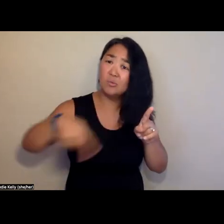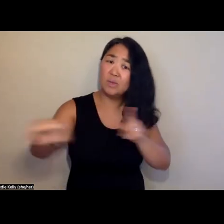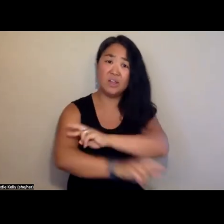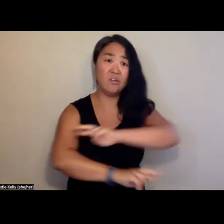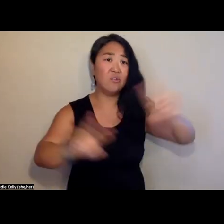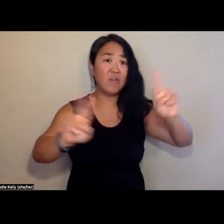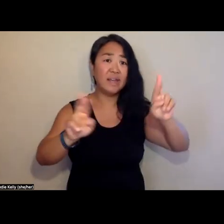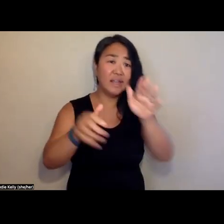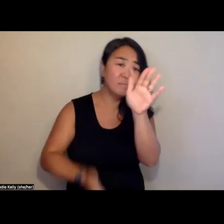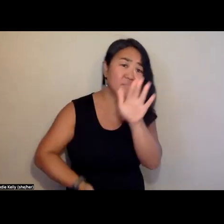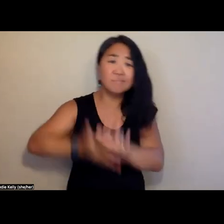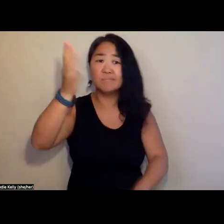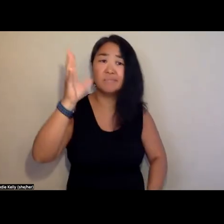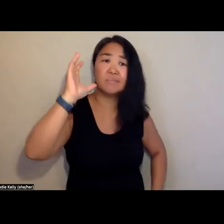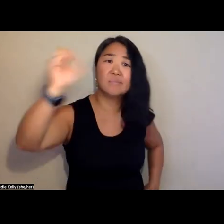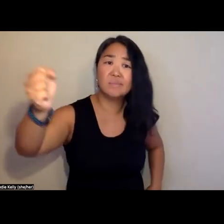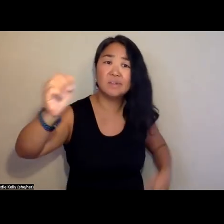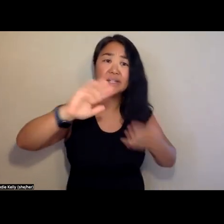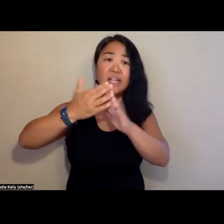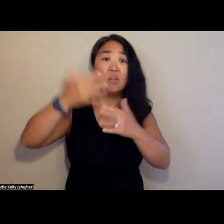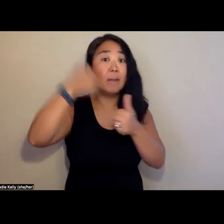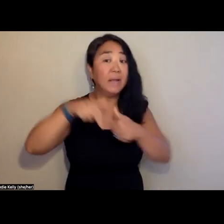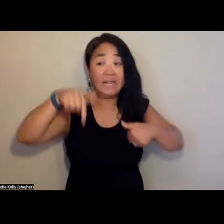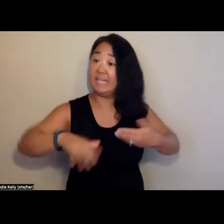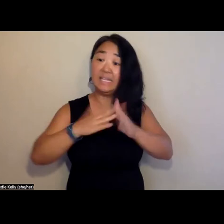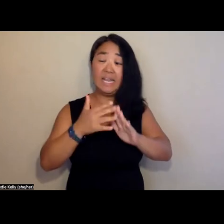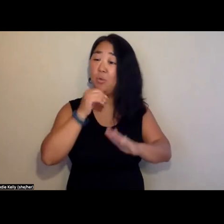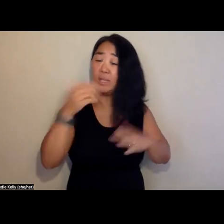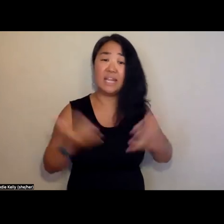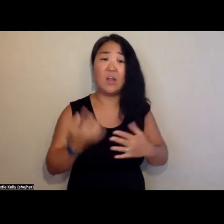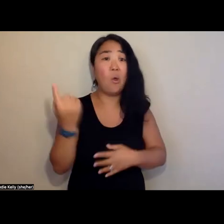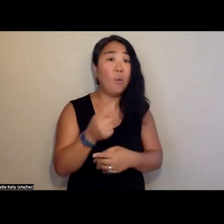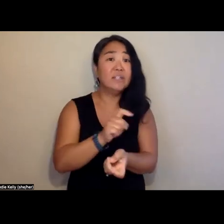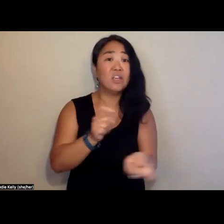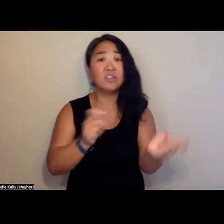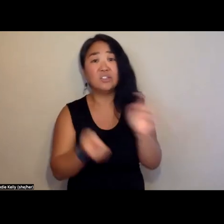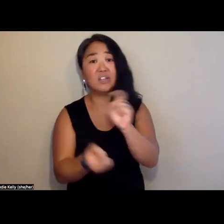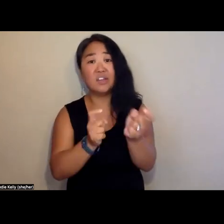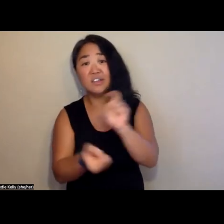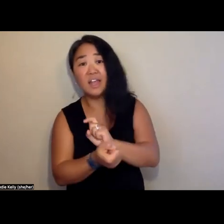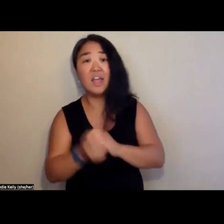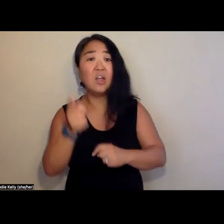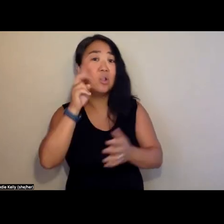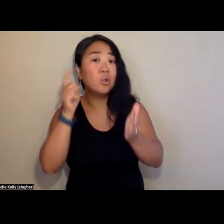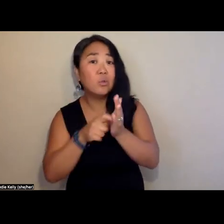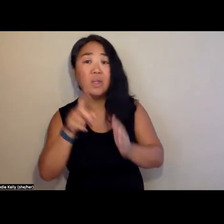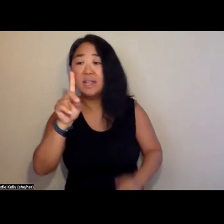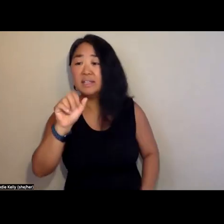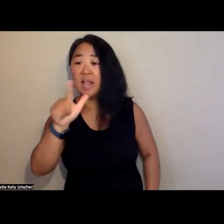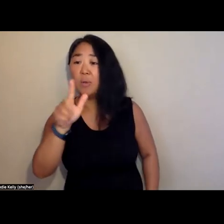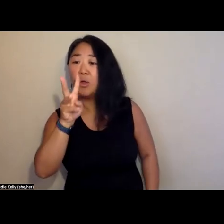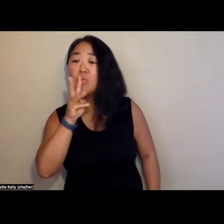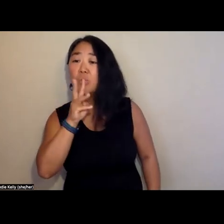it's a new thing, it's a changing thing. The city wasn't always here, right? When we look at that Delaware watershed on what is Lenape